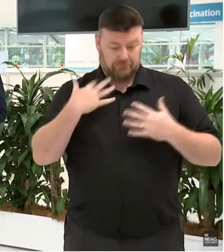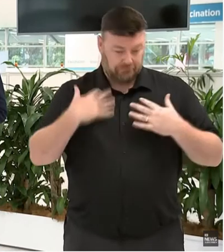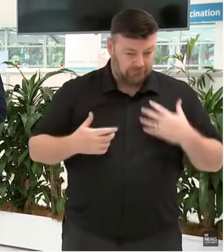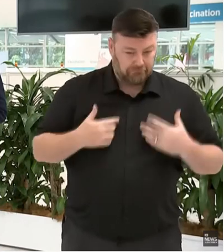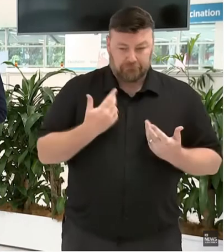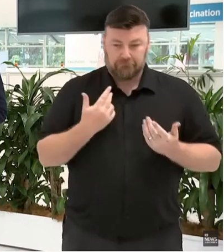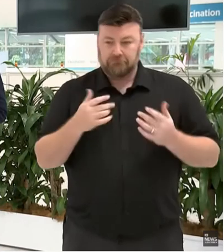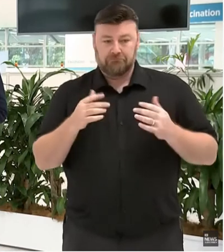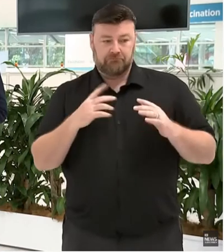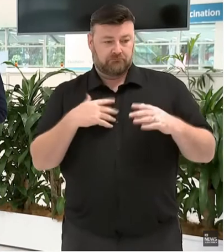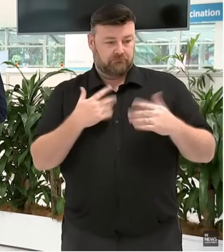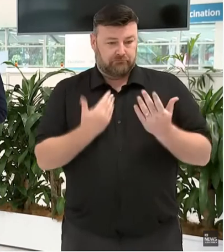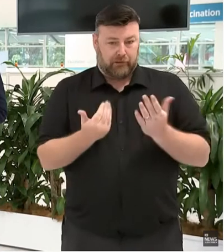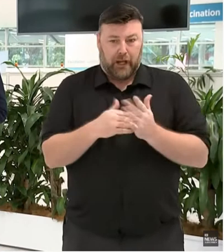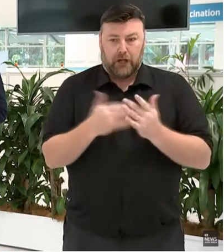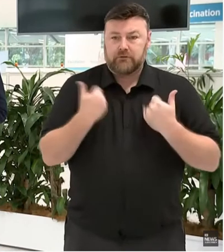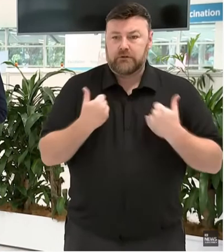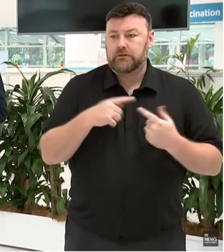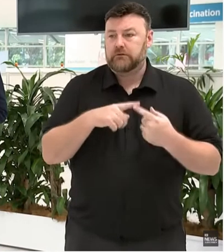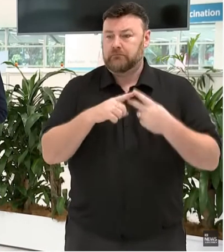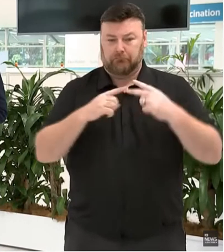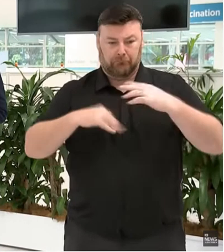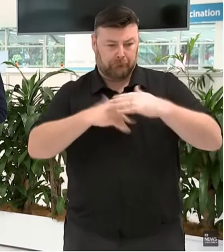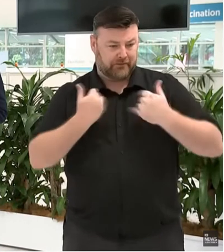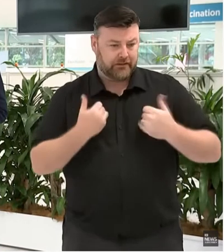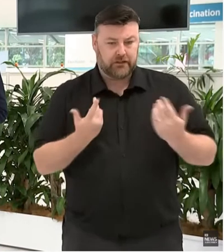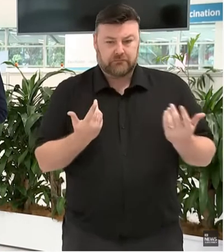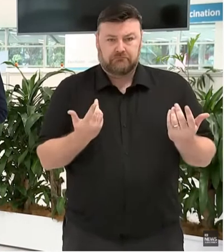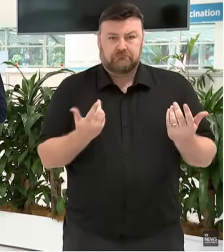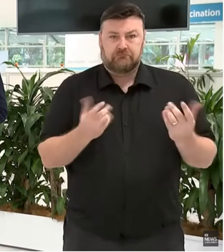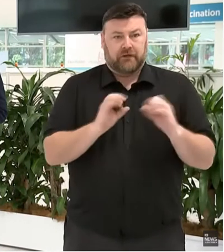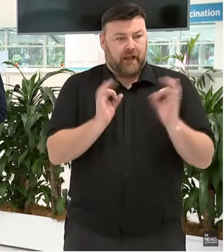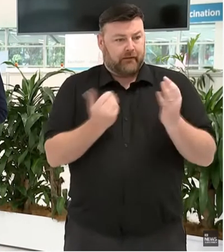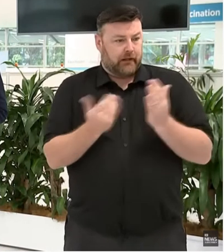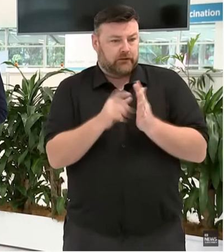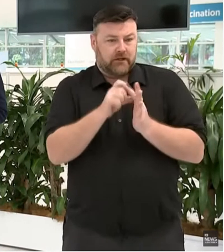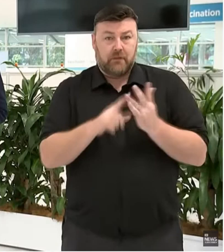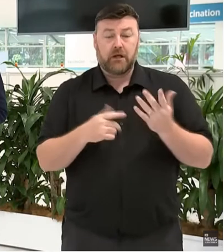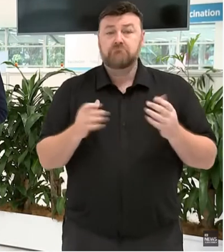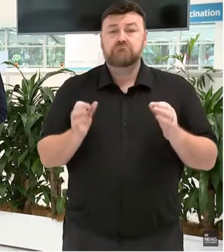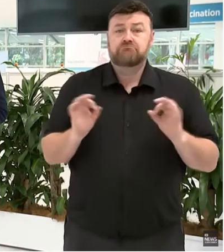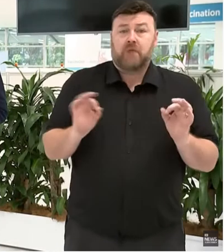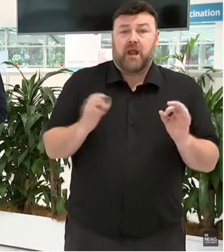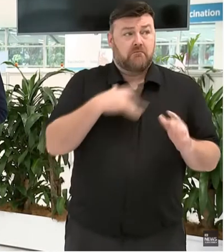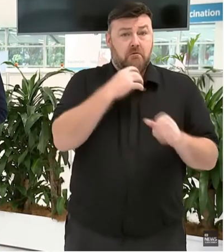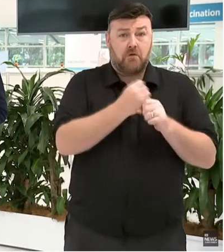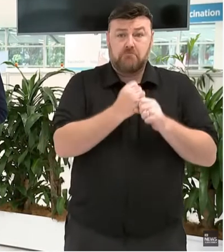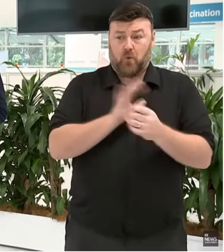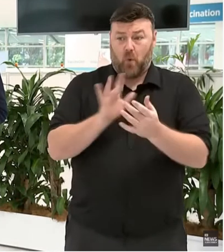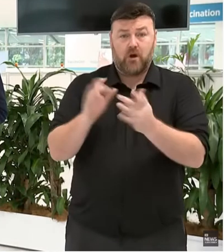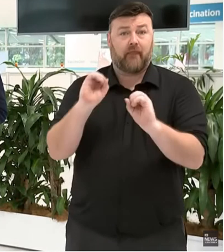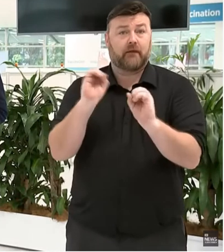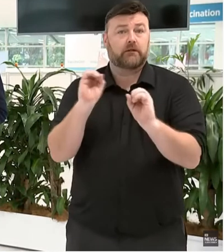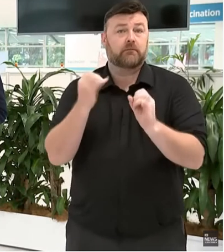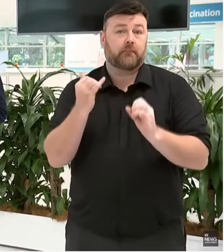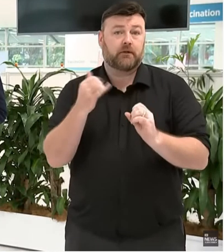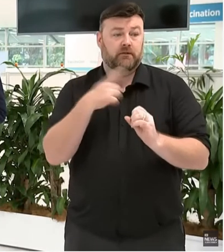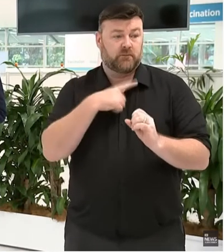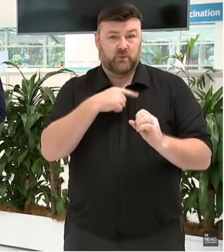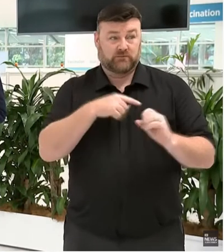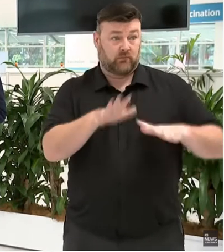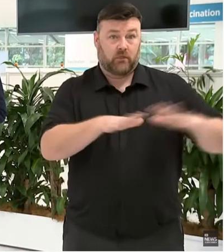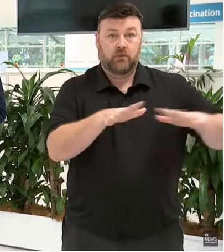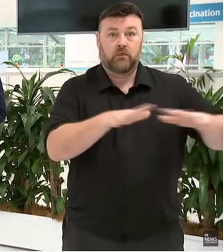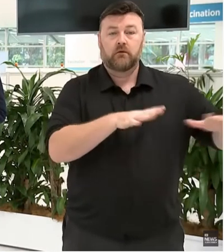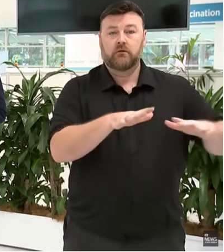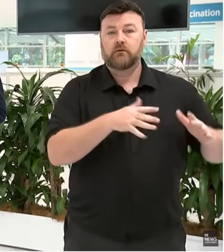particular comorbidities, you're not particularly sick, New South Wales Health is under enormous pressure and they may not be in